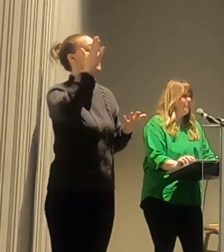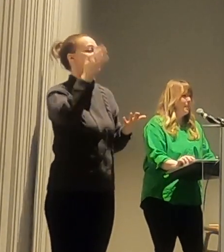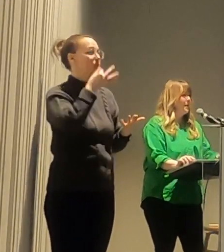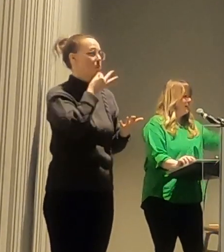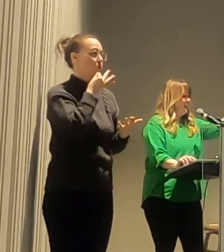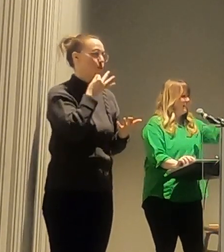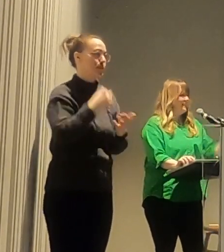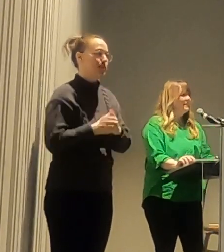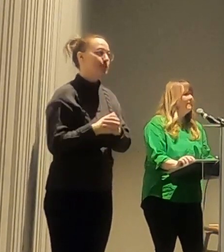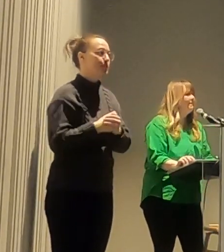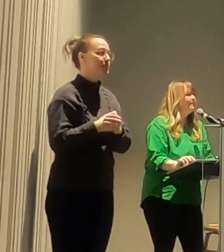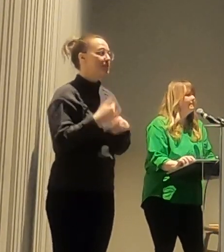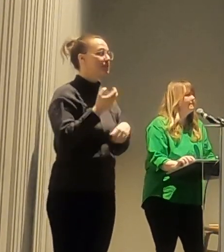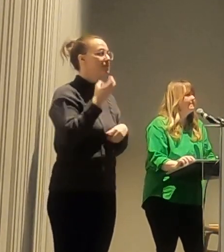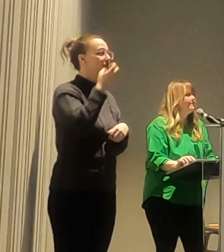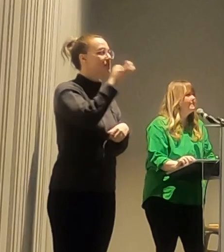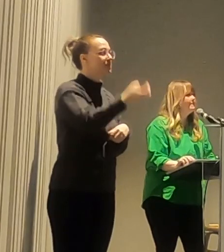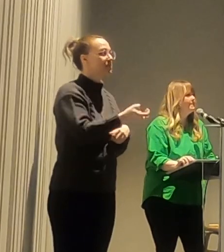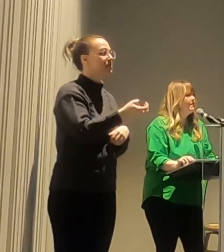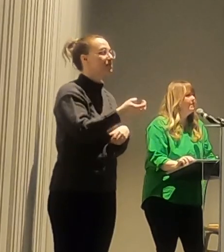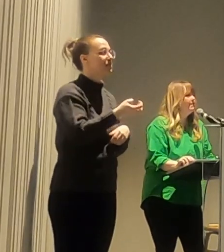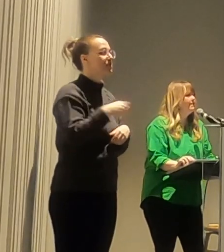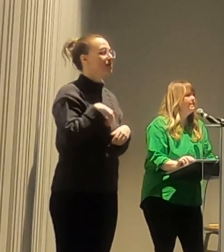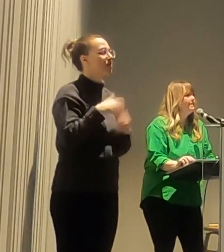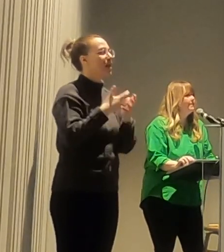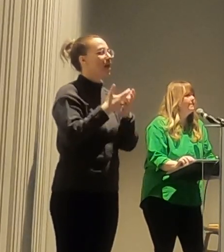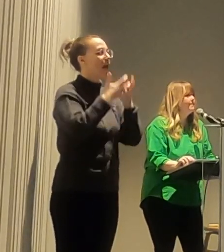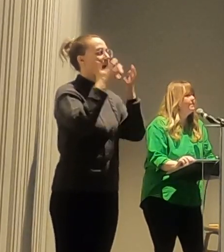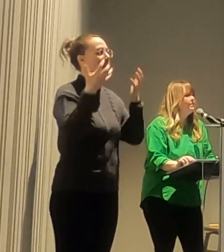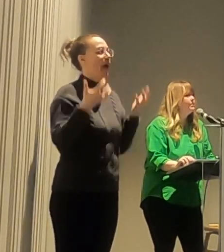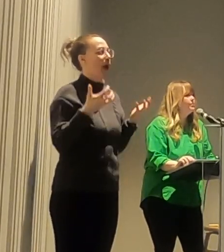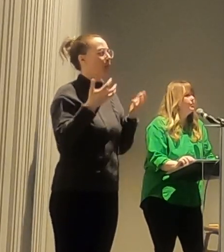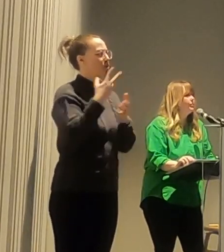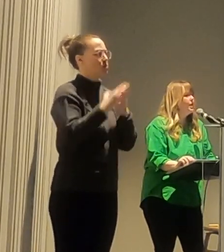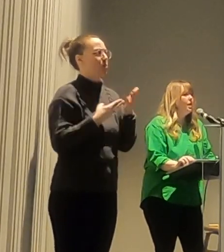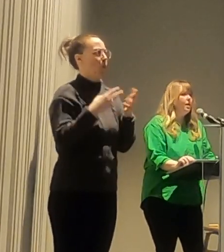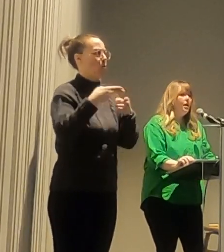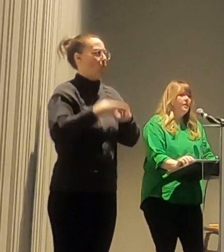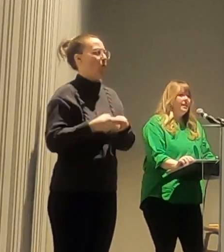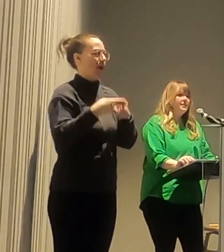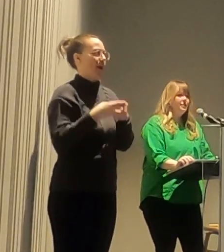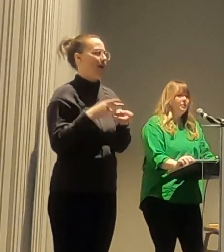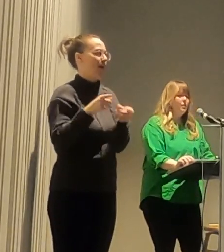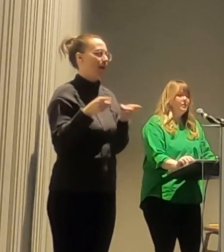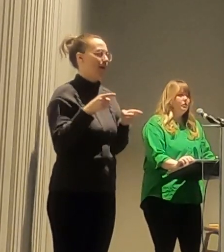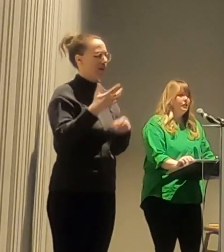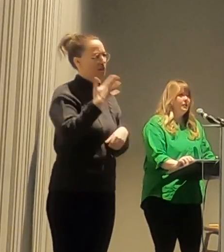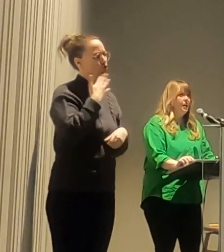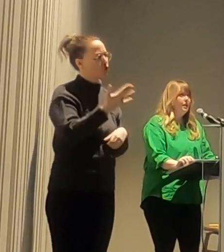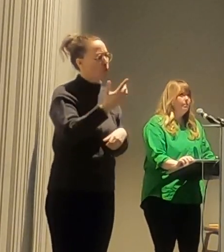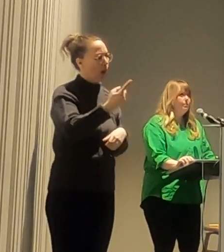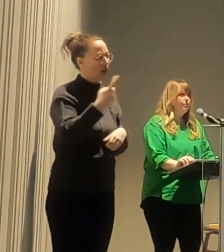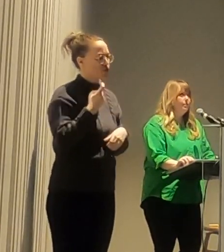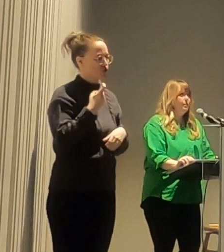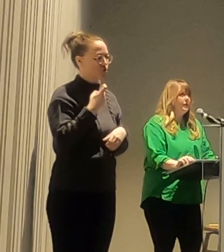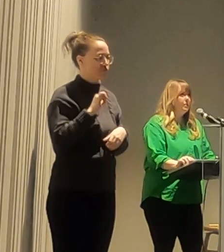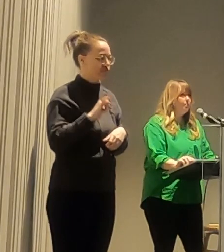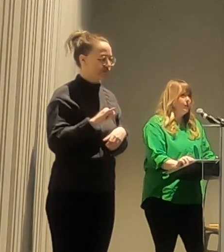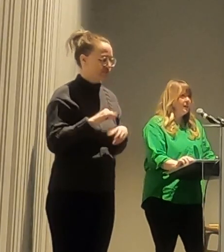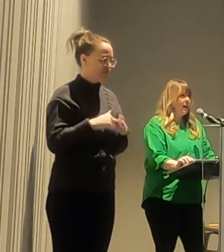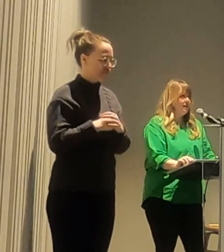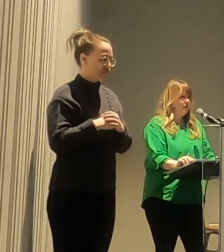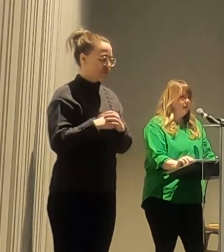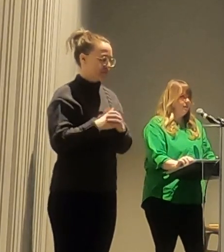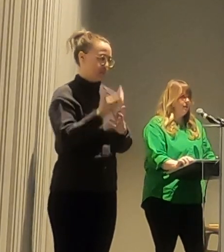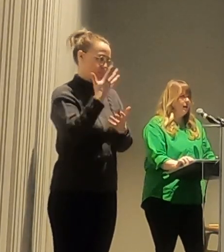soon. Yes. Yeah, how much do the robes weigh? That's a good question.